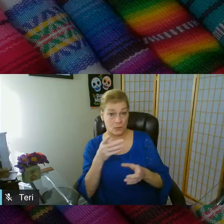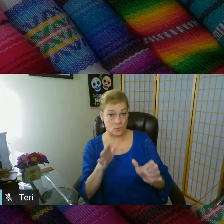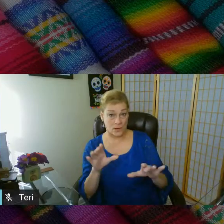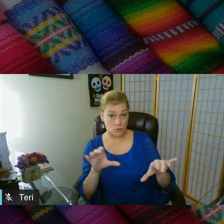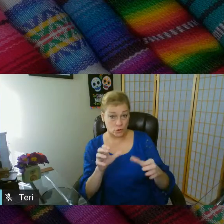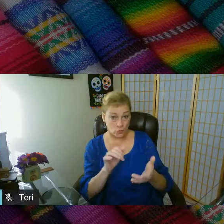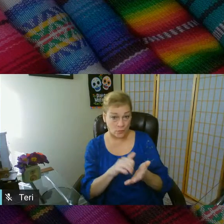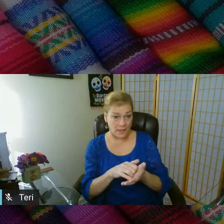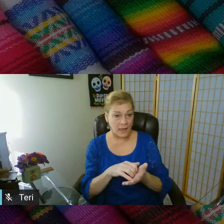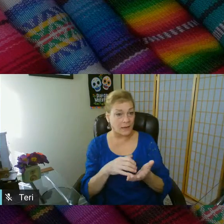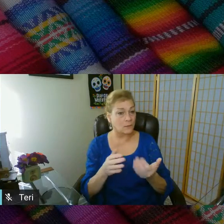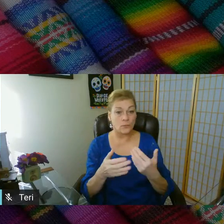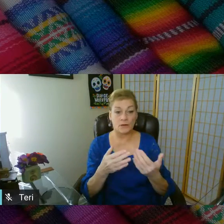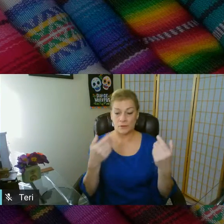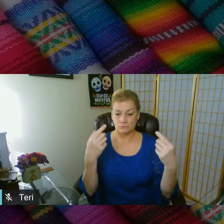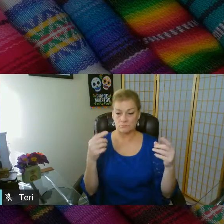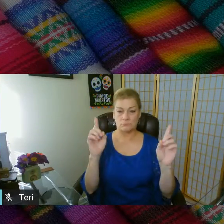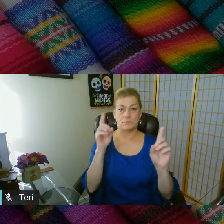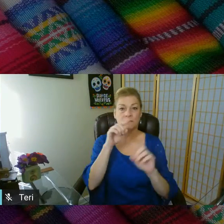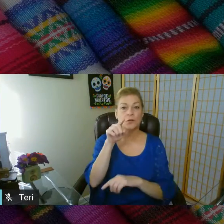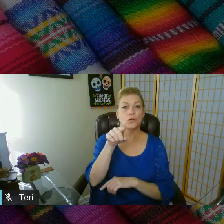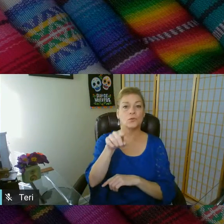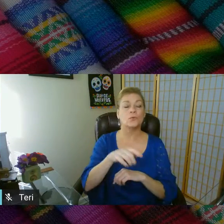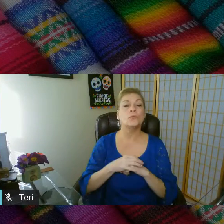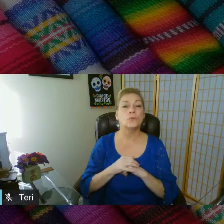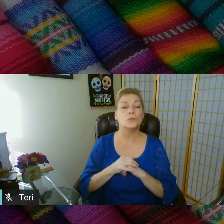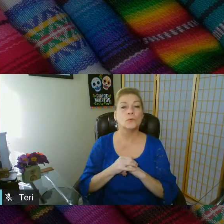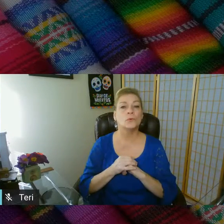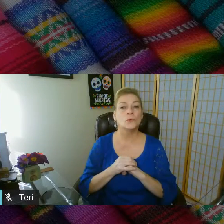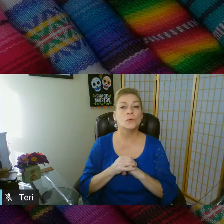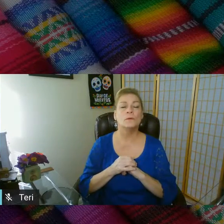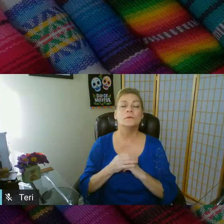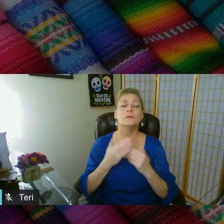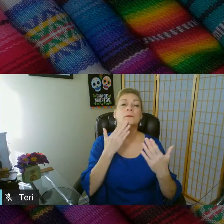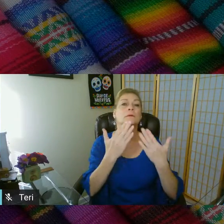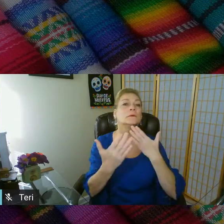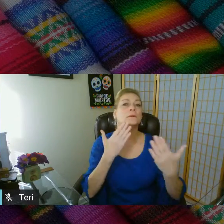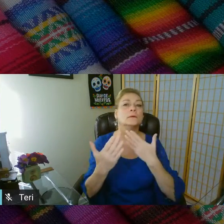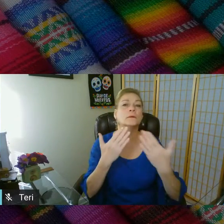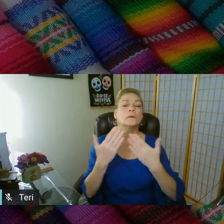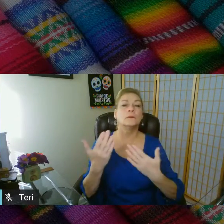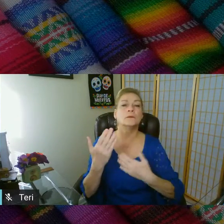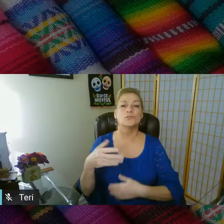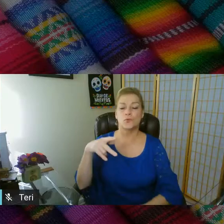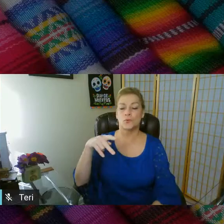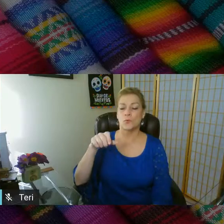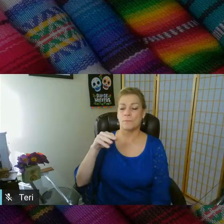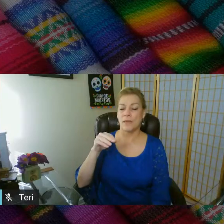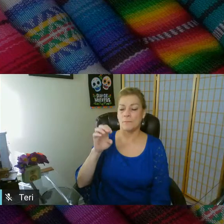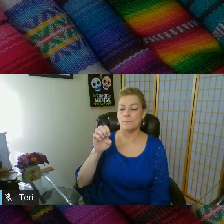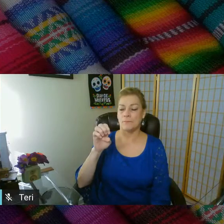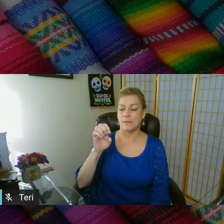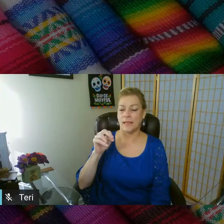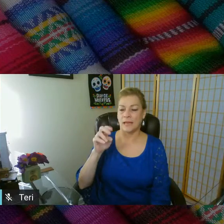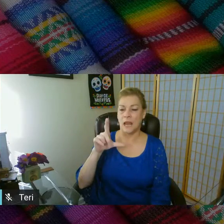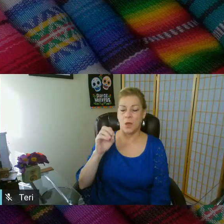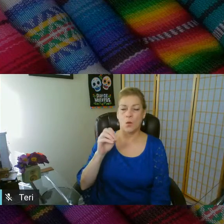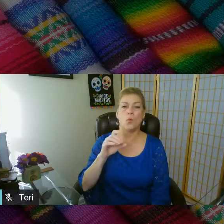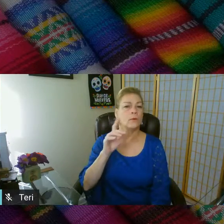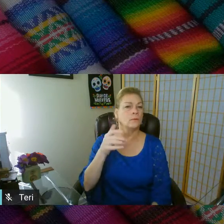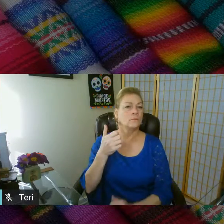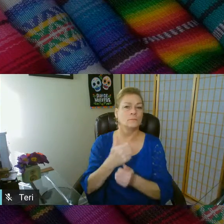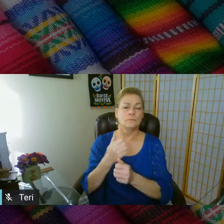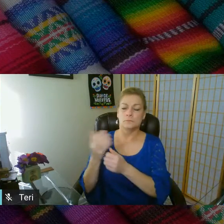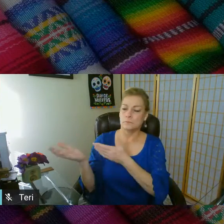for you and what represents celebration for you. So a big thank you to our board president, Pam Enlow, because she brought she